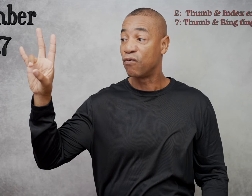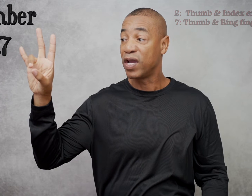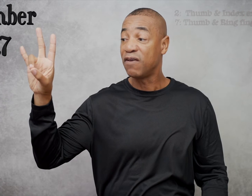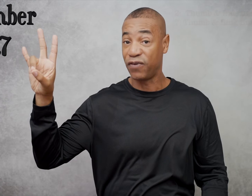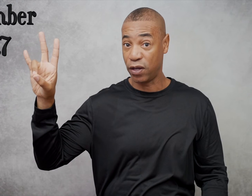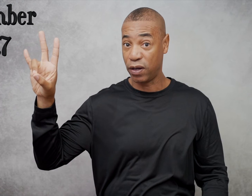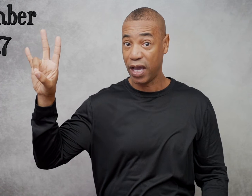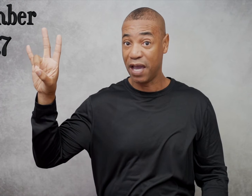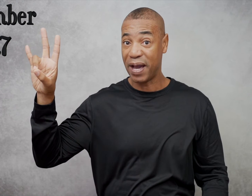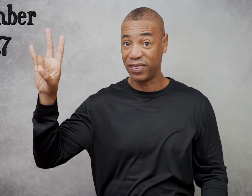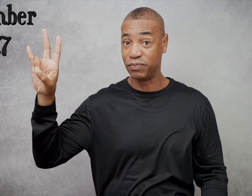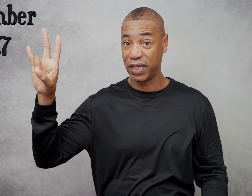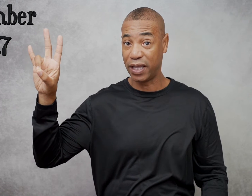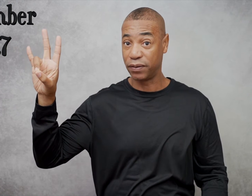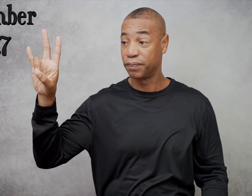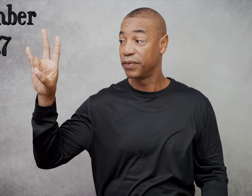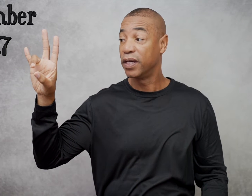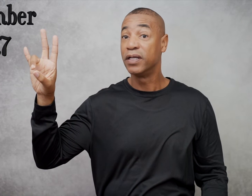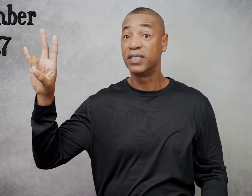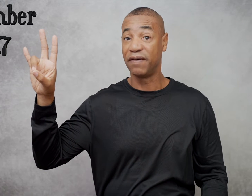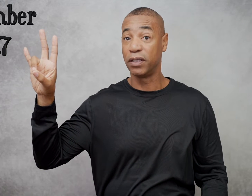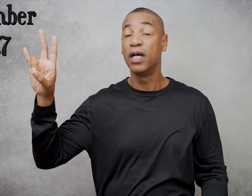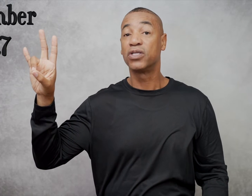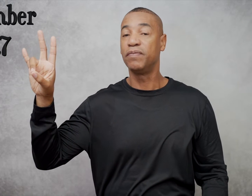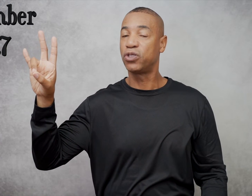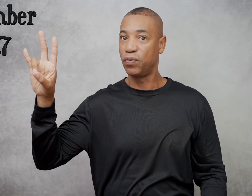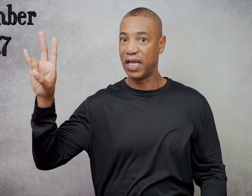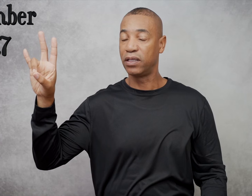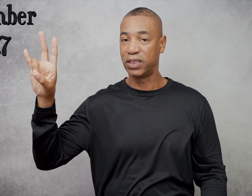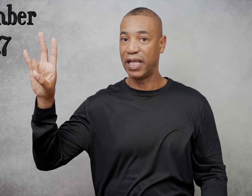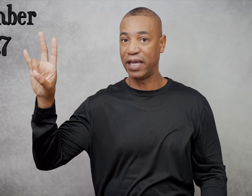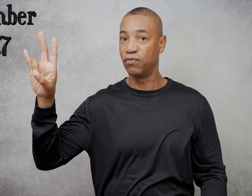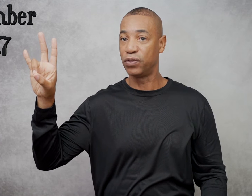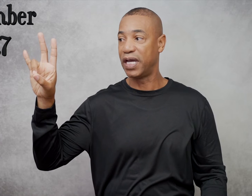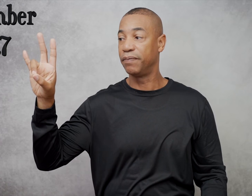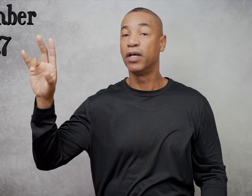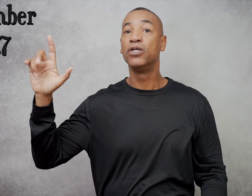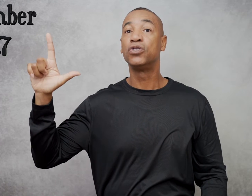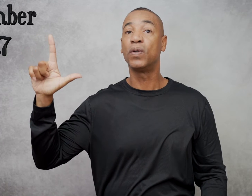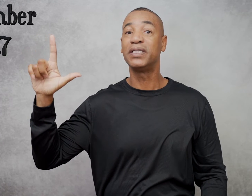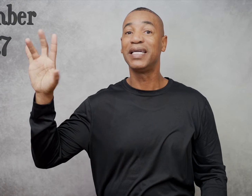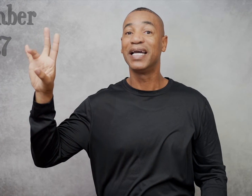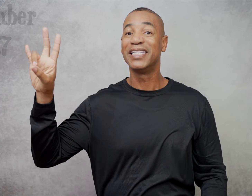ring finger and my thumb together. 7. So let me show you what that looks like in real time.